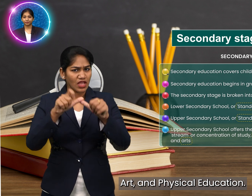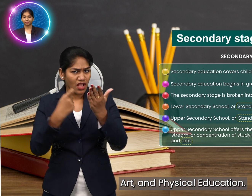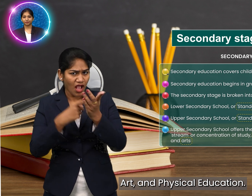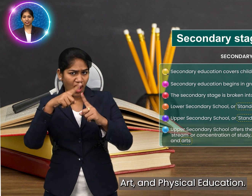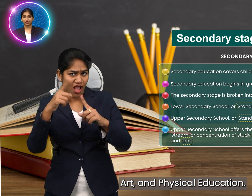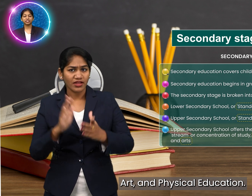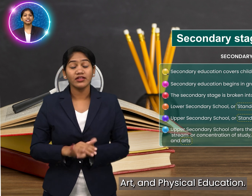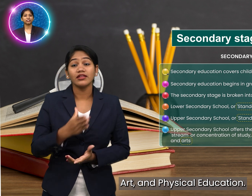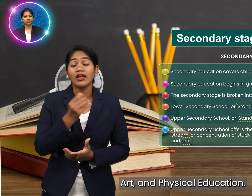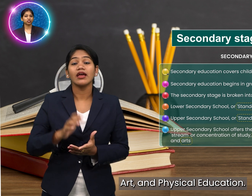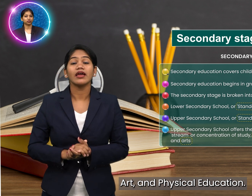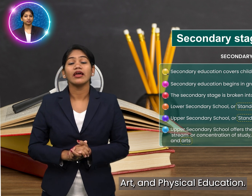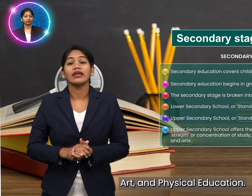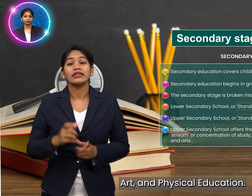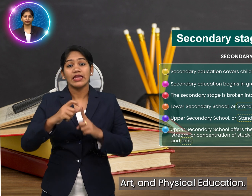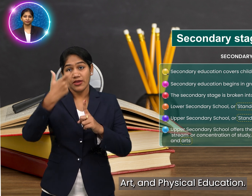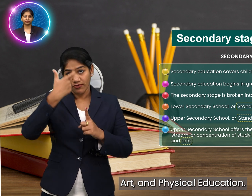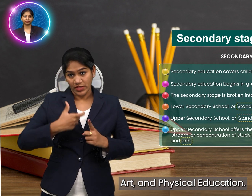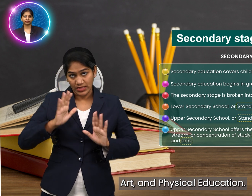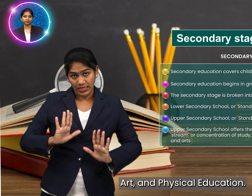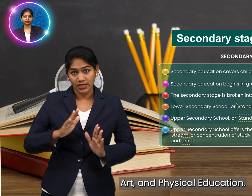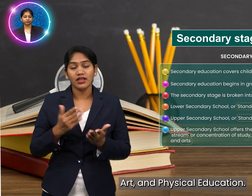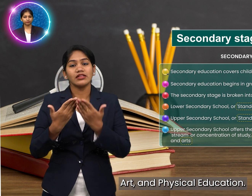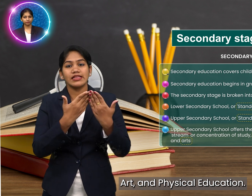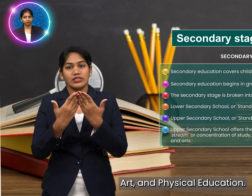art and physical education.